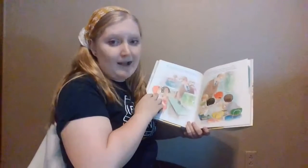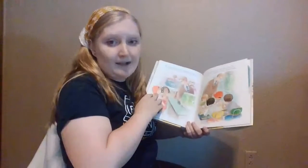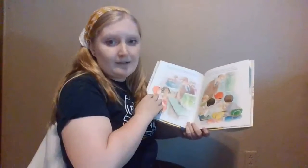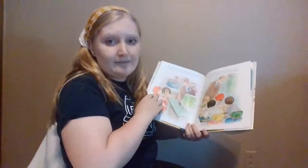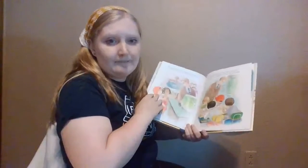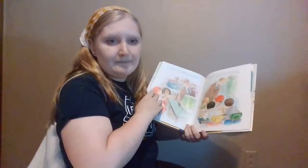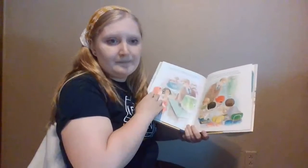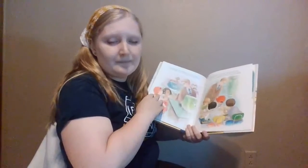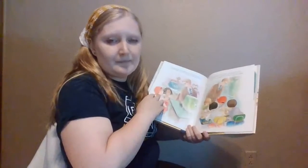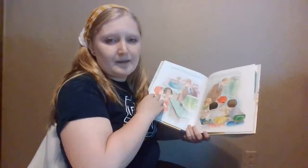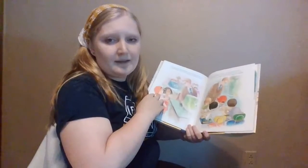sign?